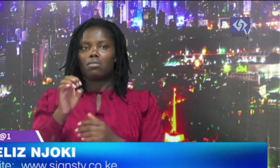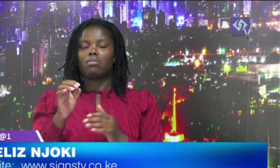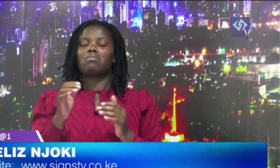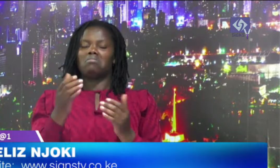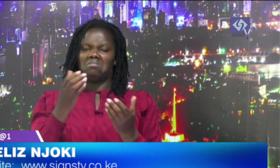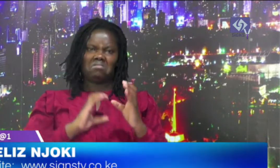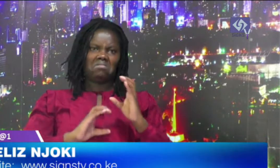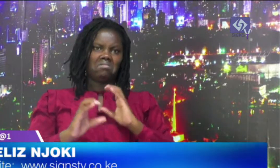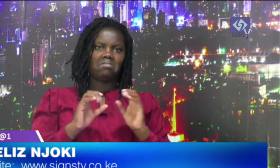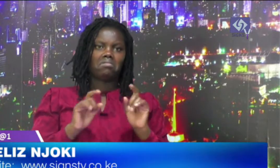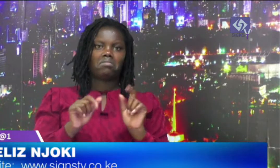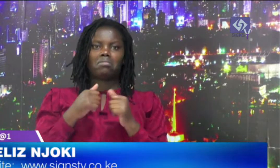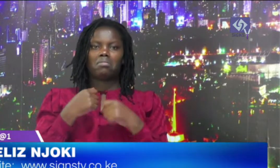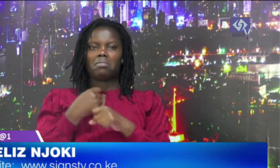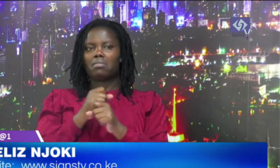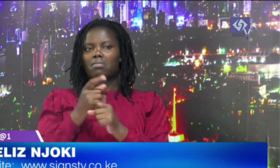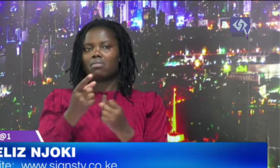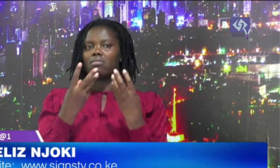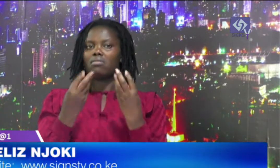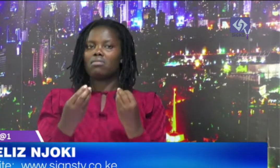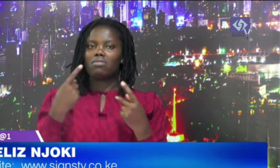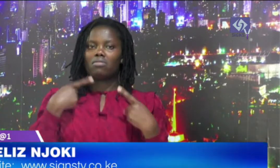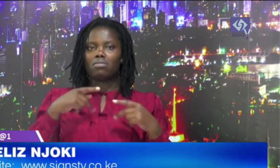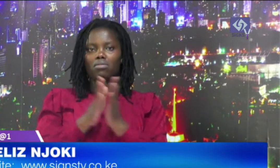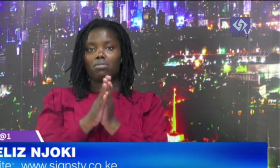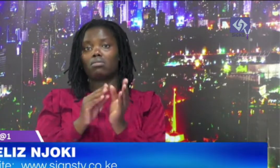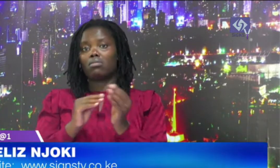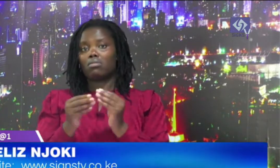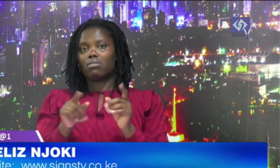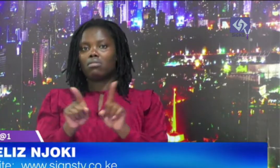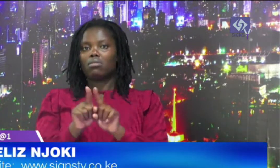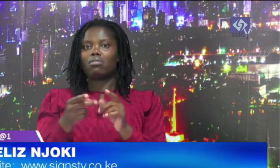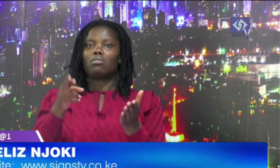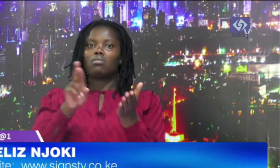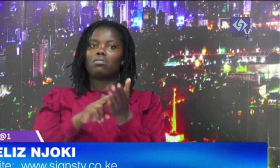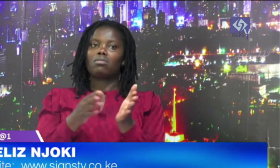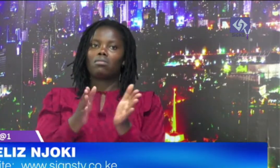get certificates from their phones.